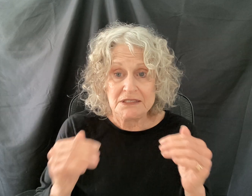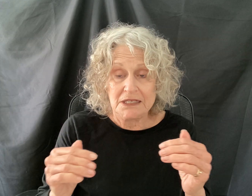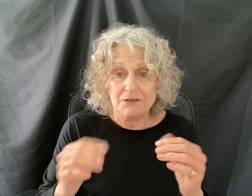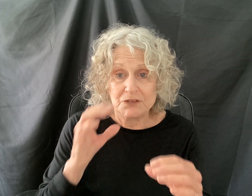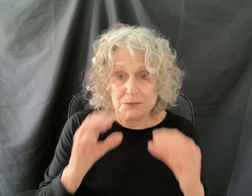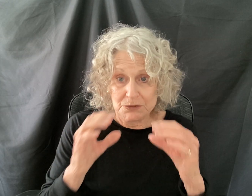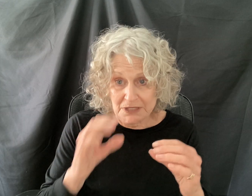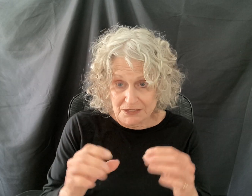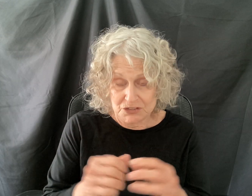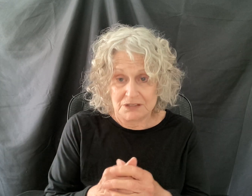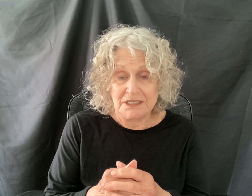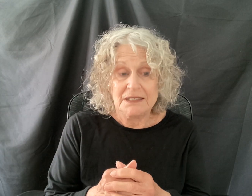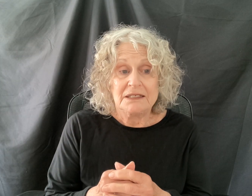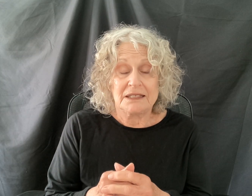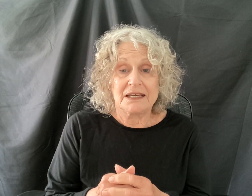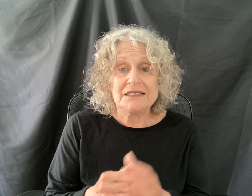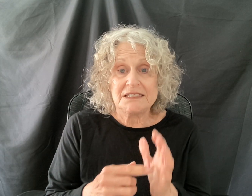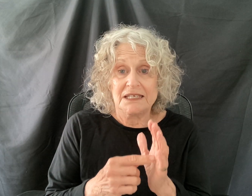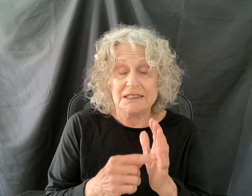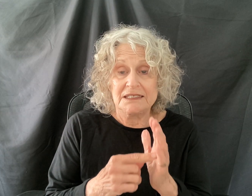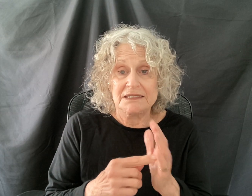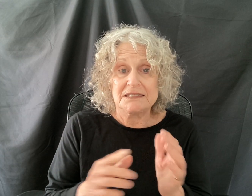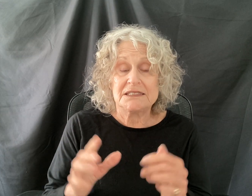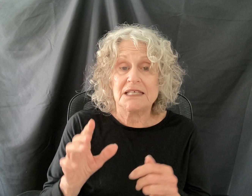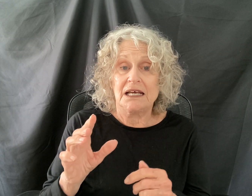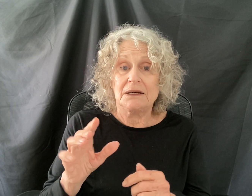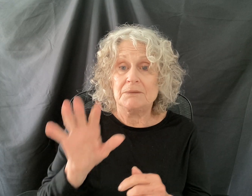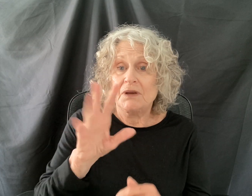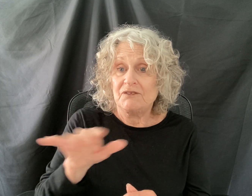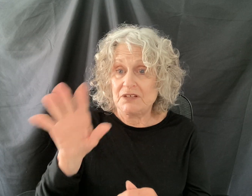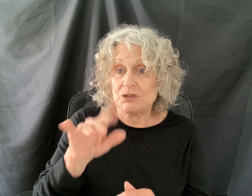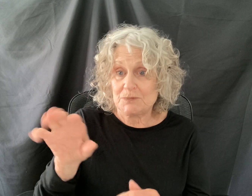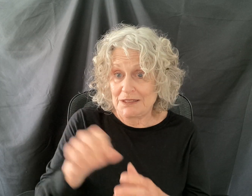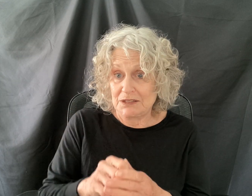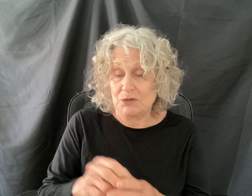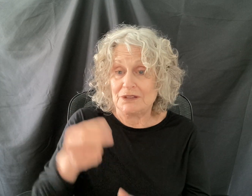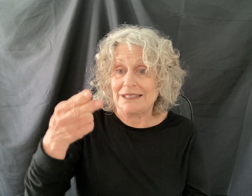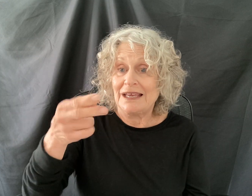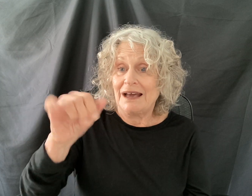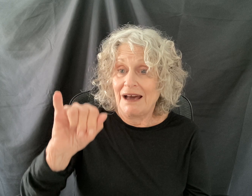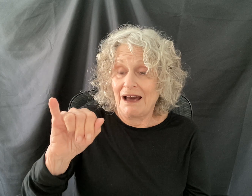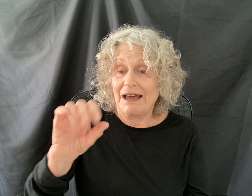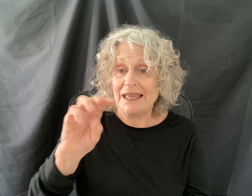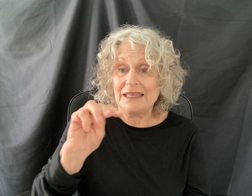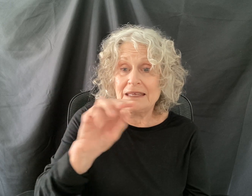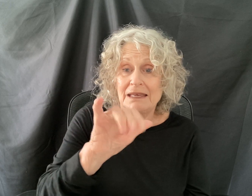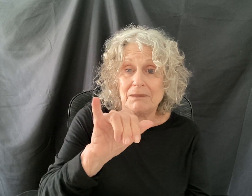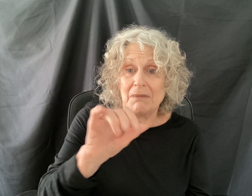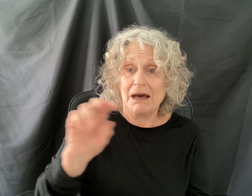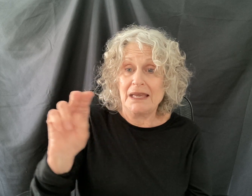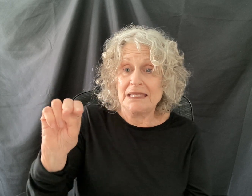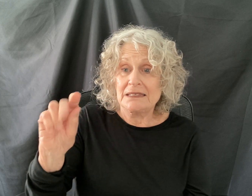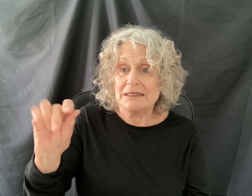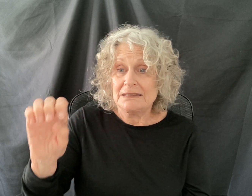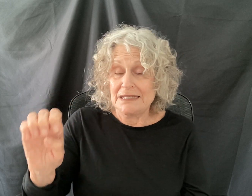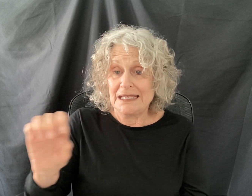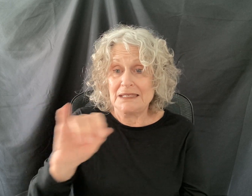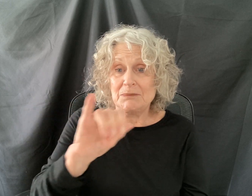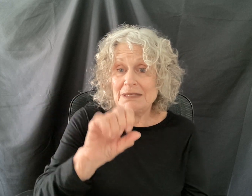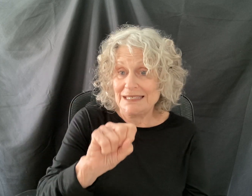of communication, like I said, is finger spelling only. Hi, my name